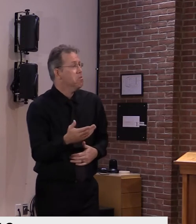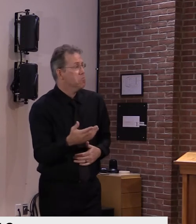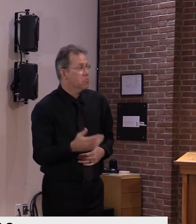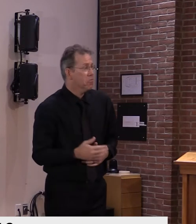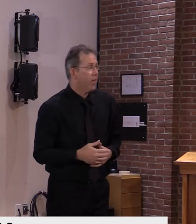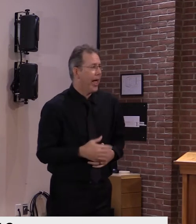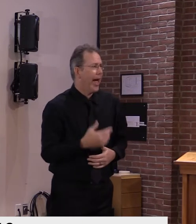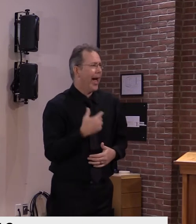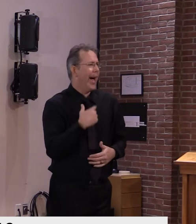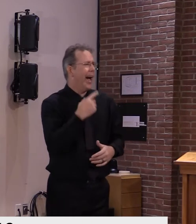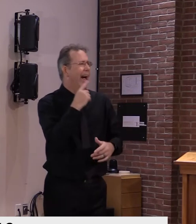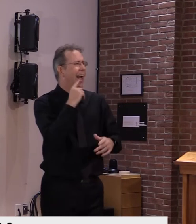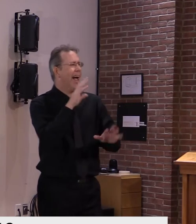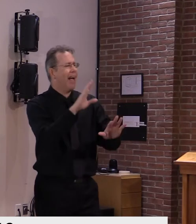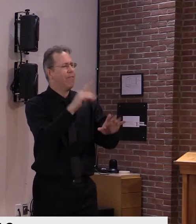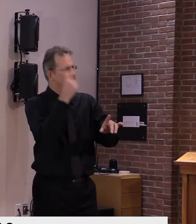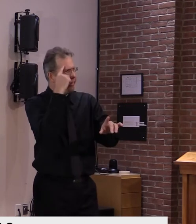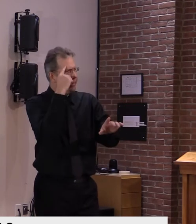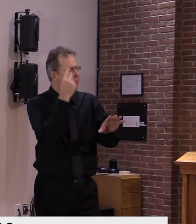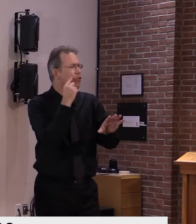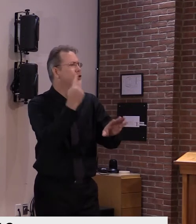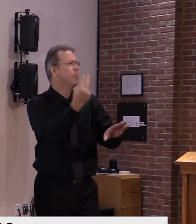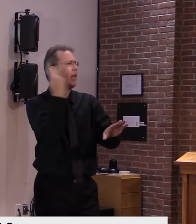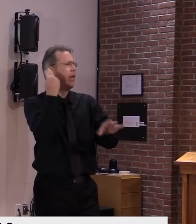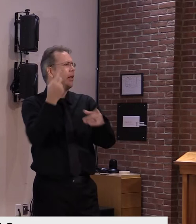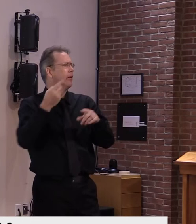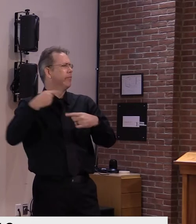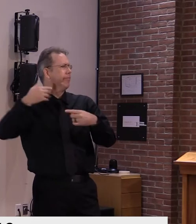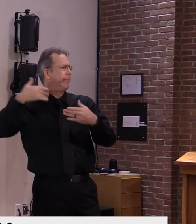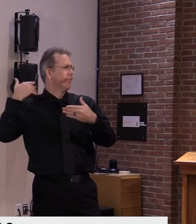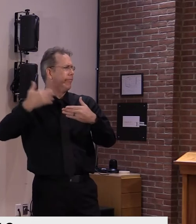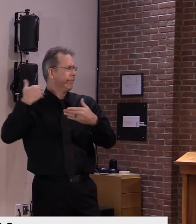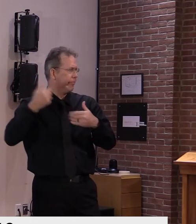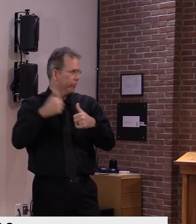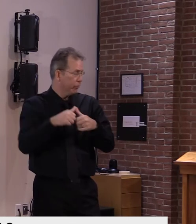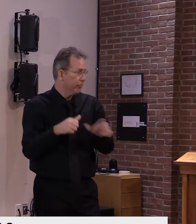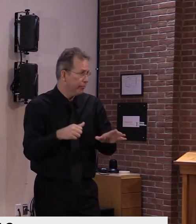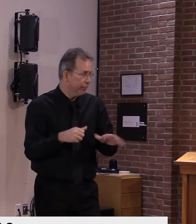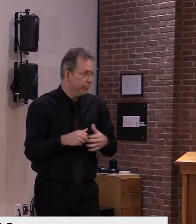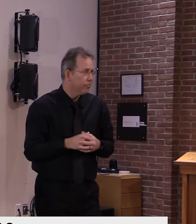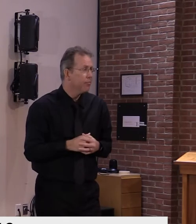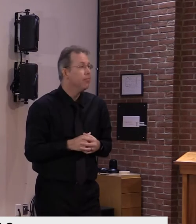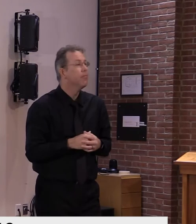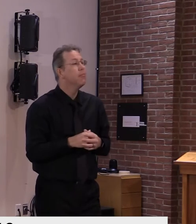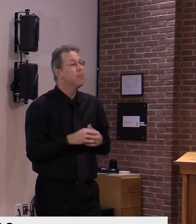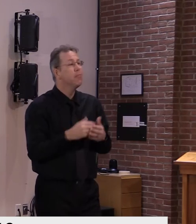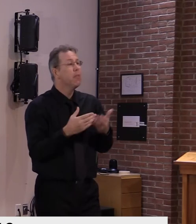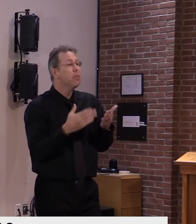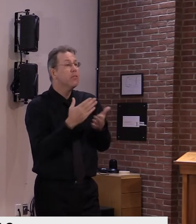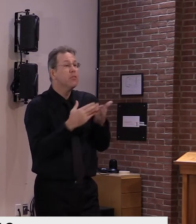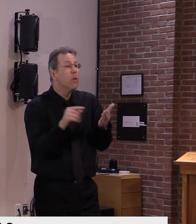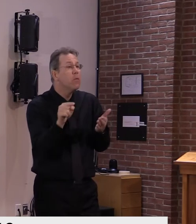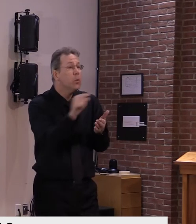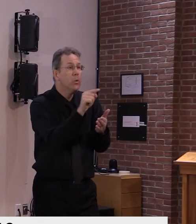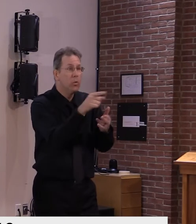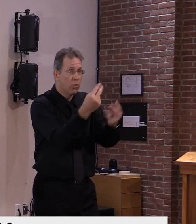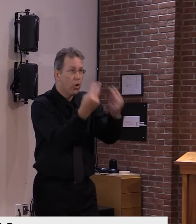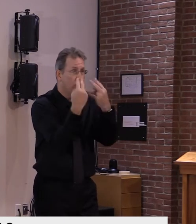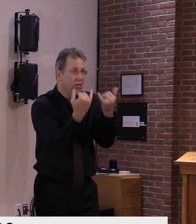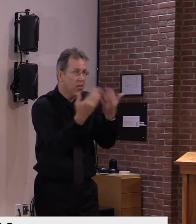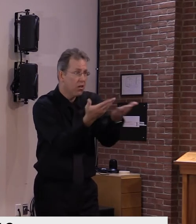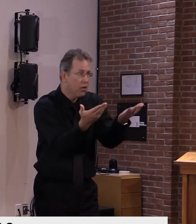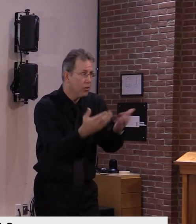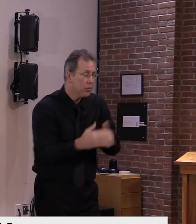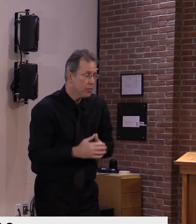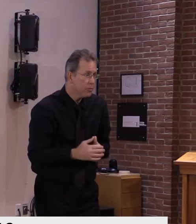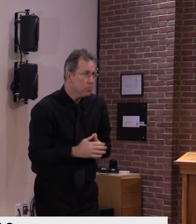we're asking. A lot of the folks who are watching today may not understand this, may not have kids in school, but for those who do understand the